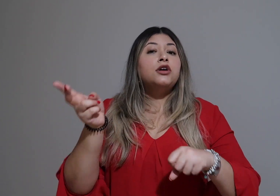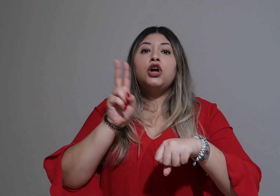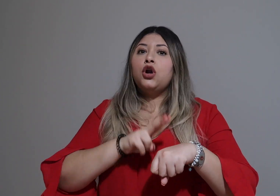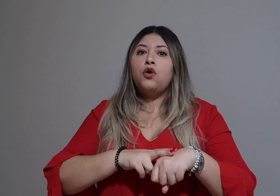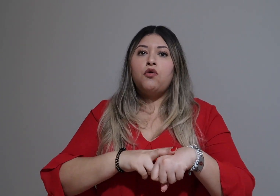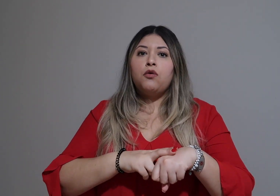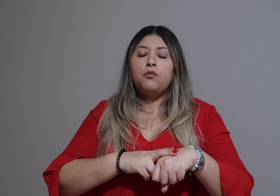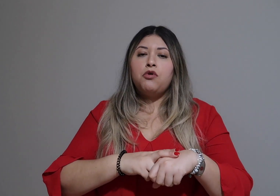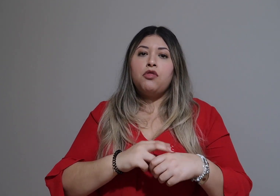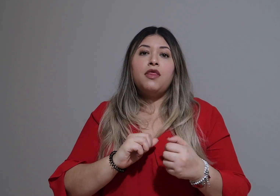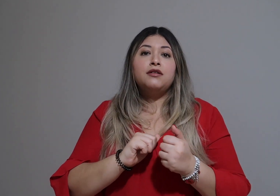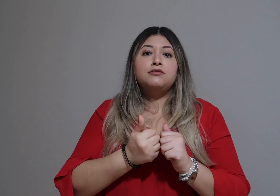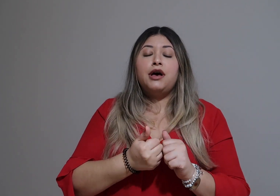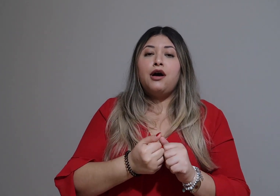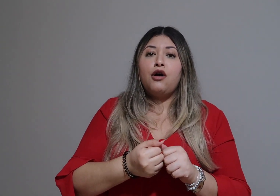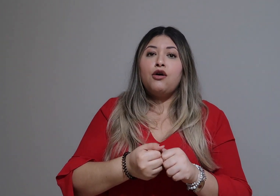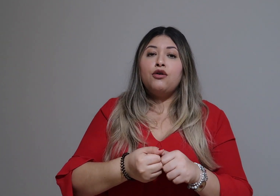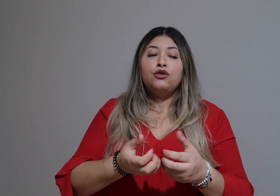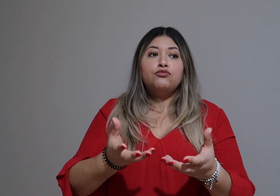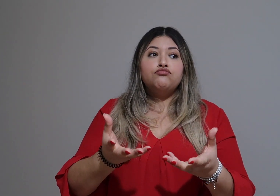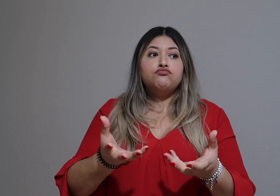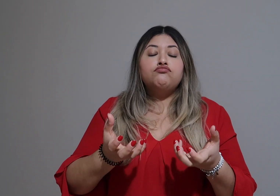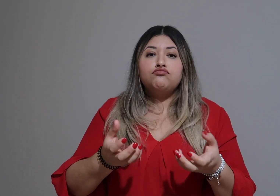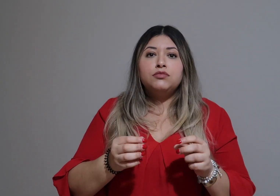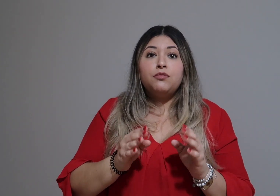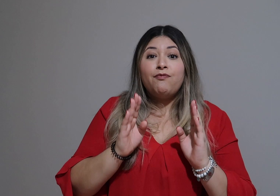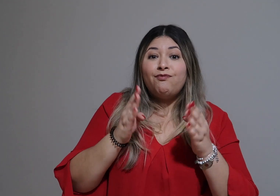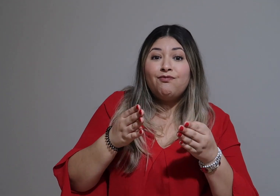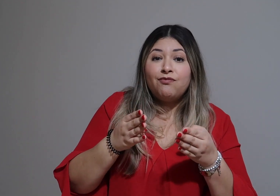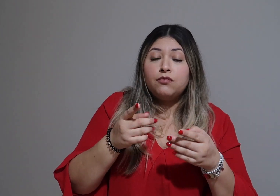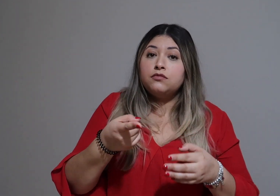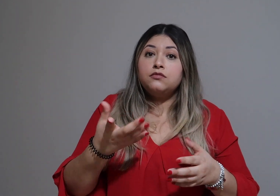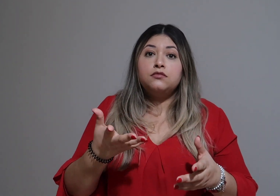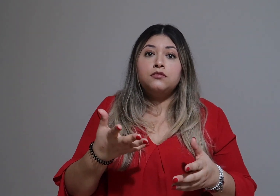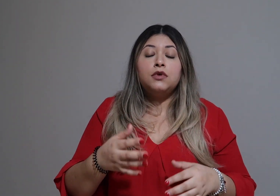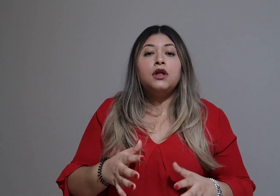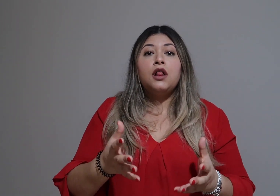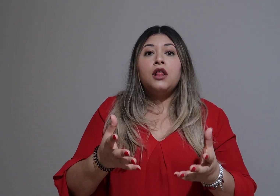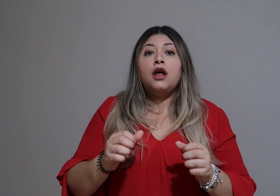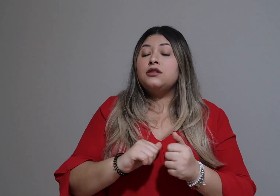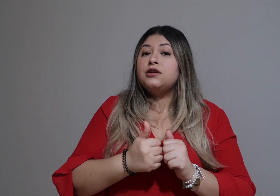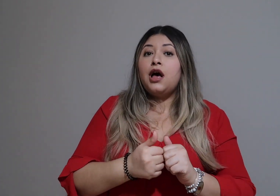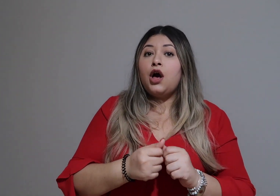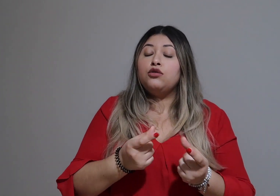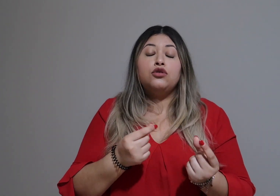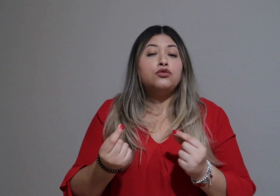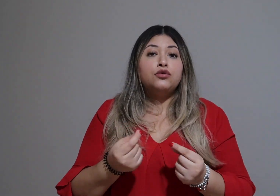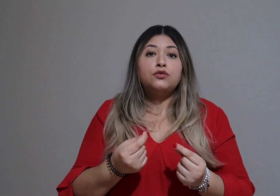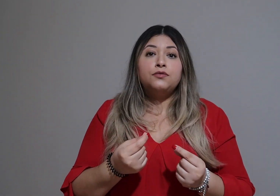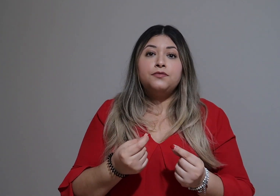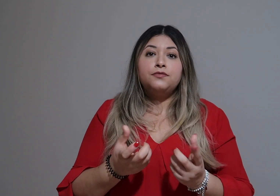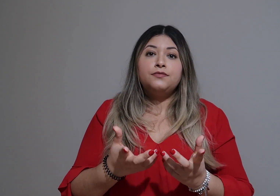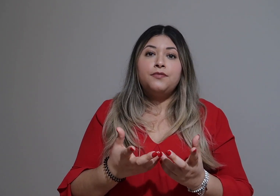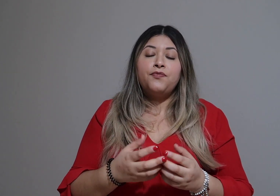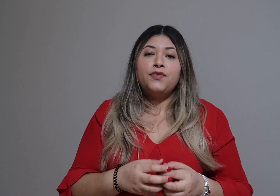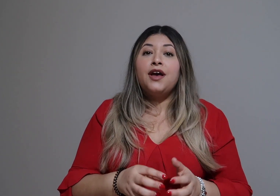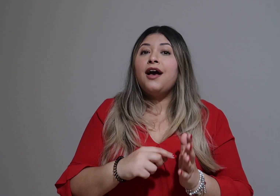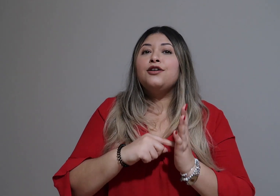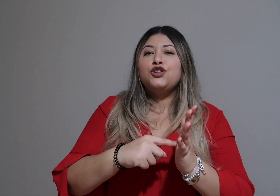in my direction. That's normal. That's what's expected. That's how you get somebody to focus on you if you want them to focus on you. I'll show